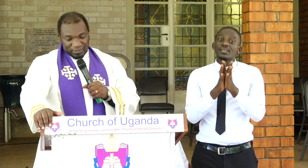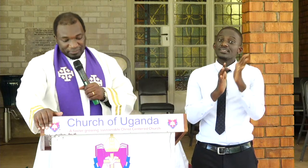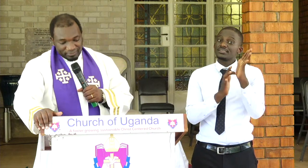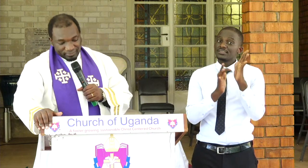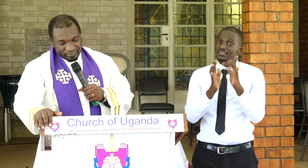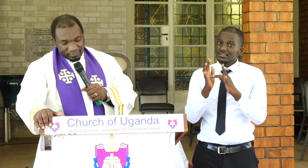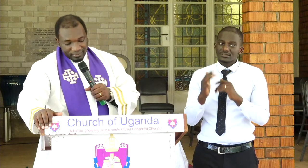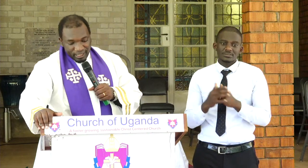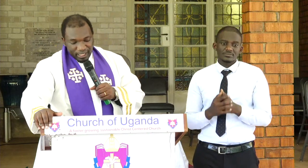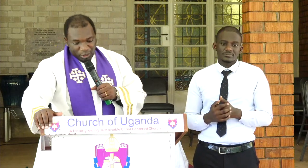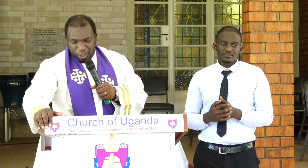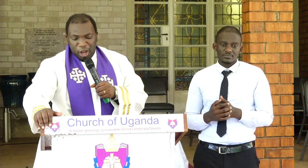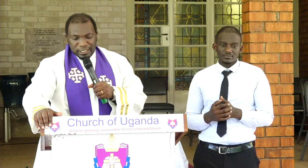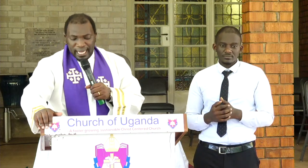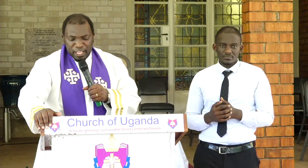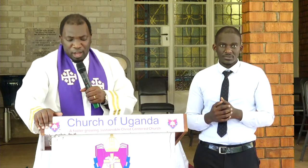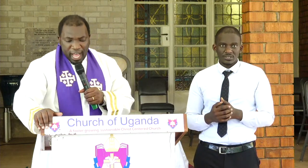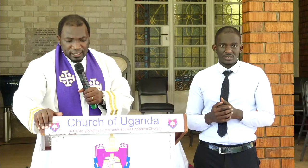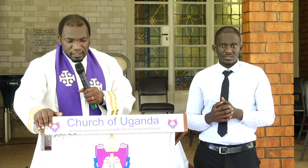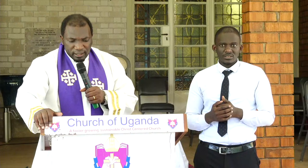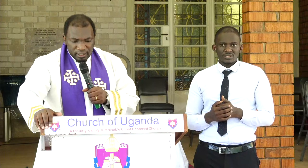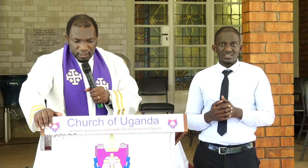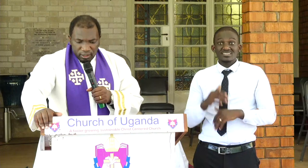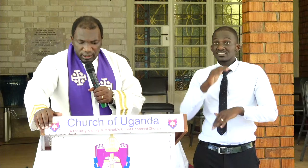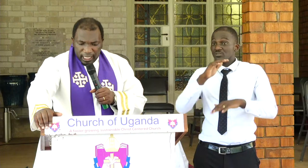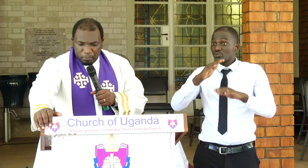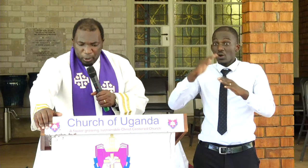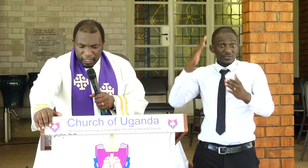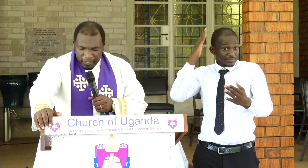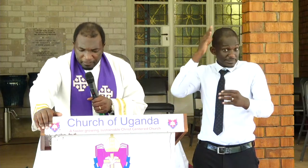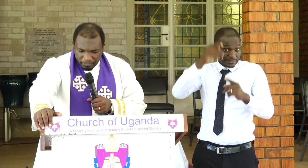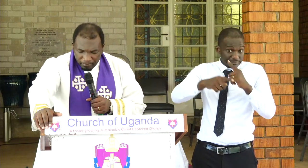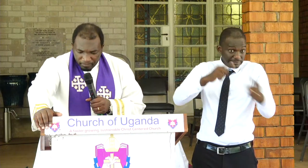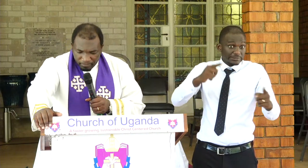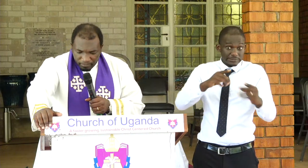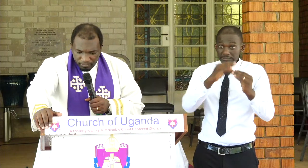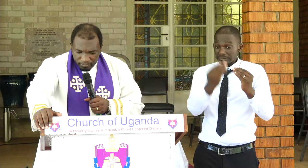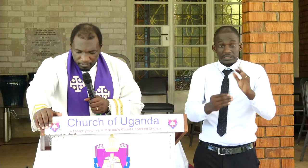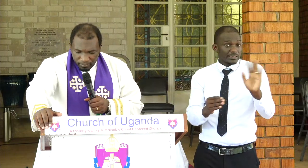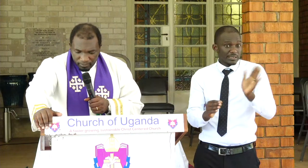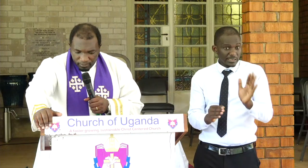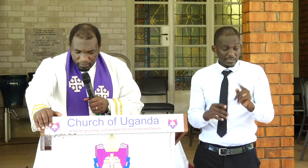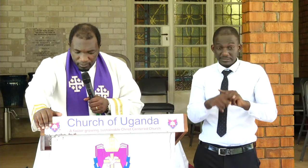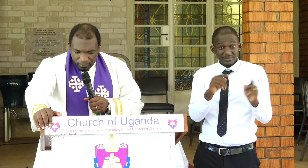Jesus. Do not lay your hand on that boy.